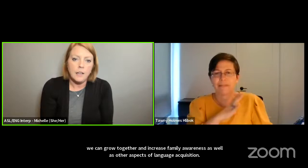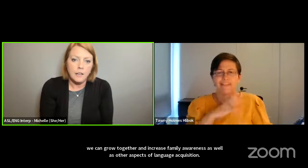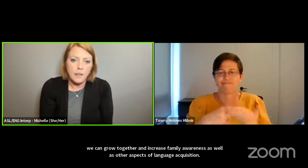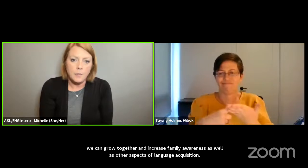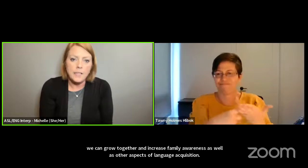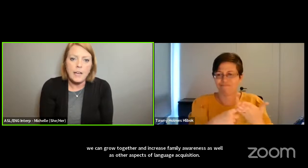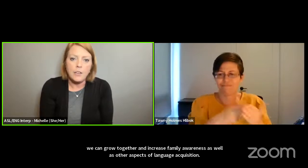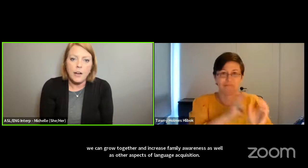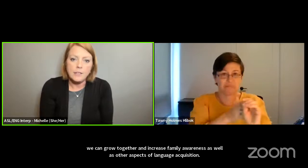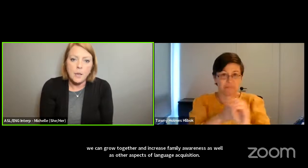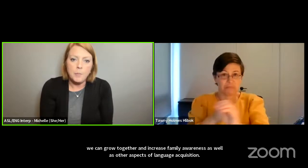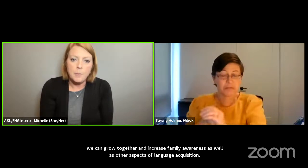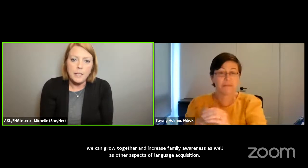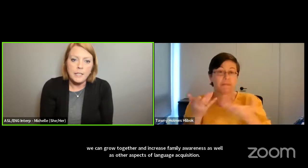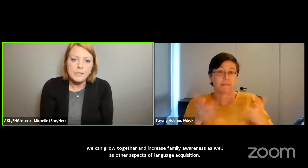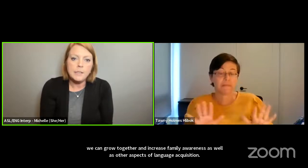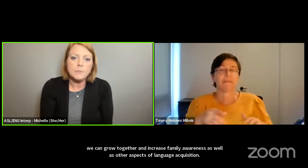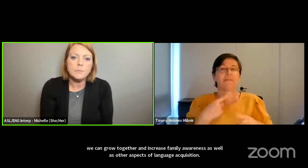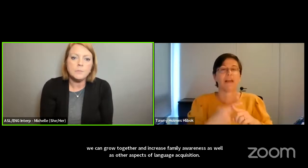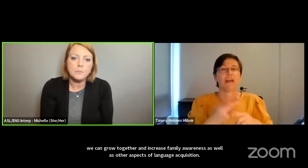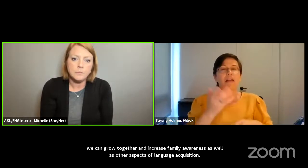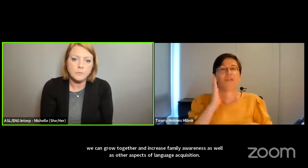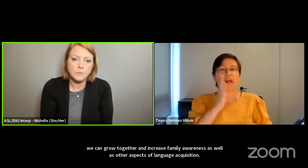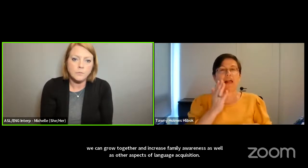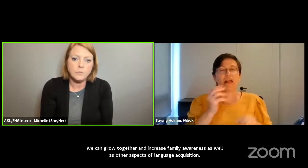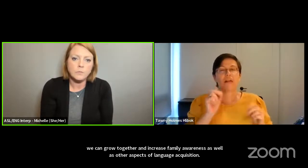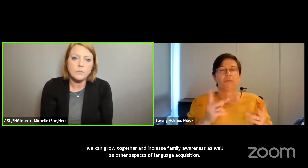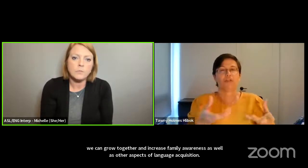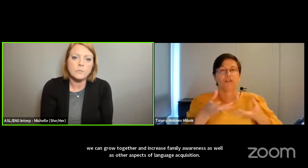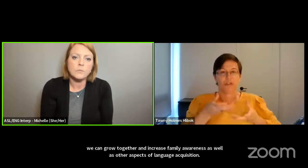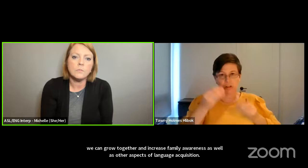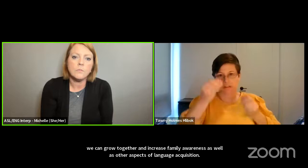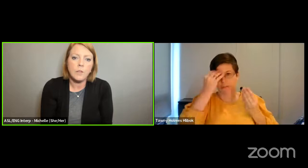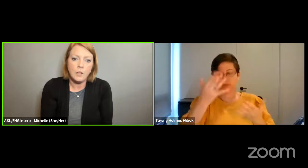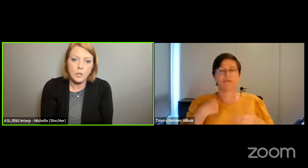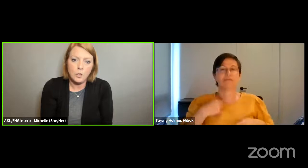then come together as subcommittees